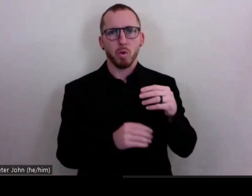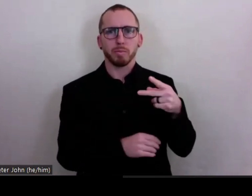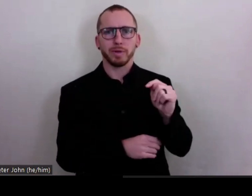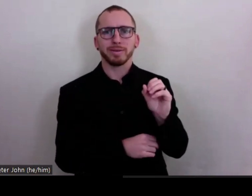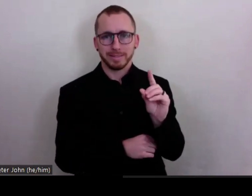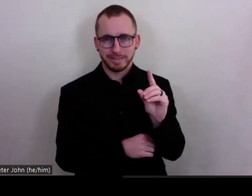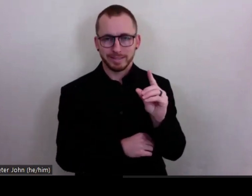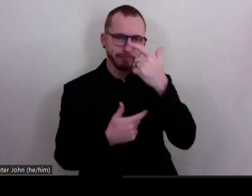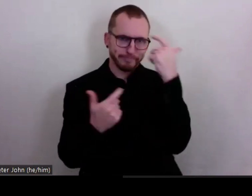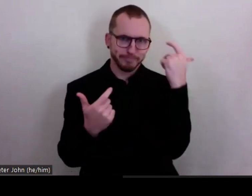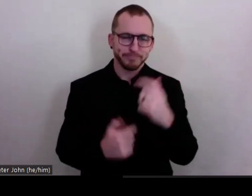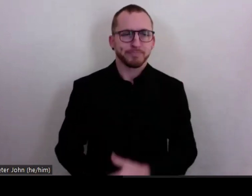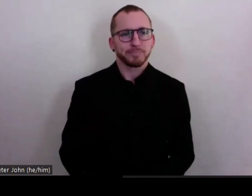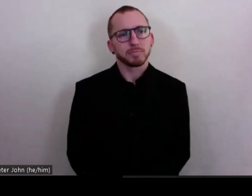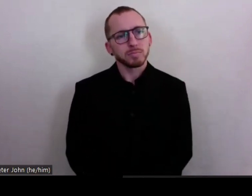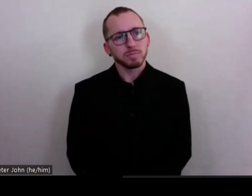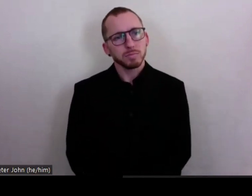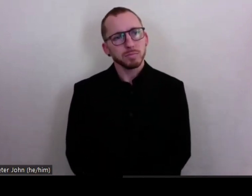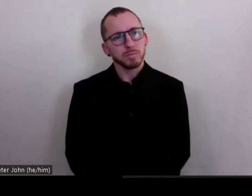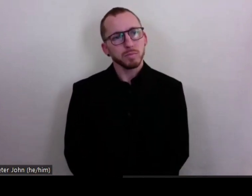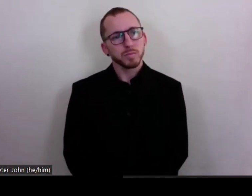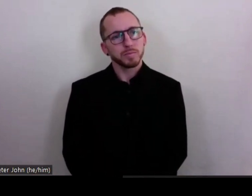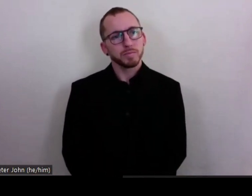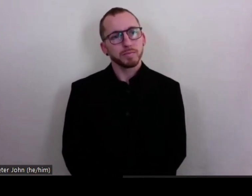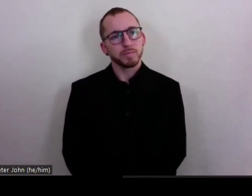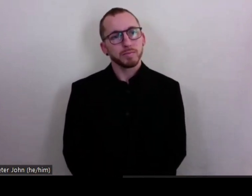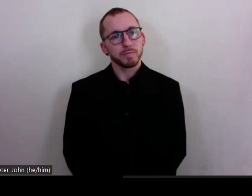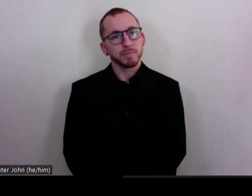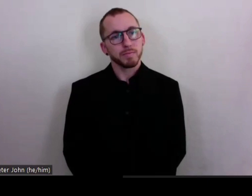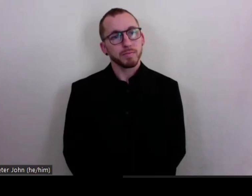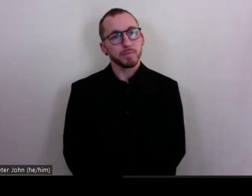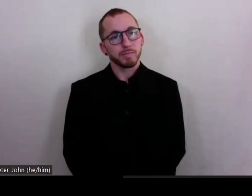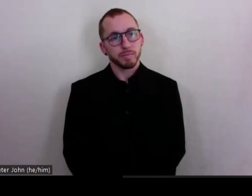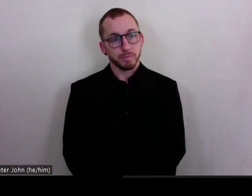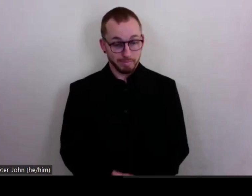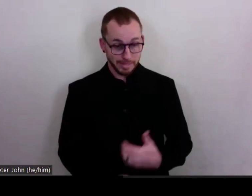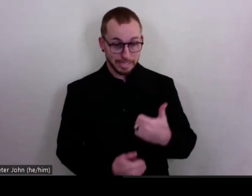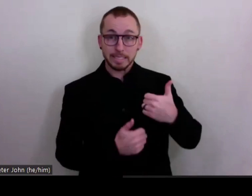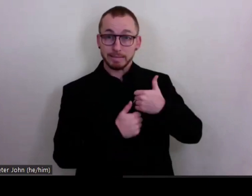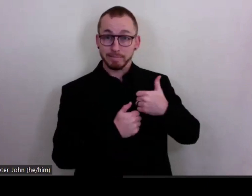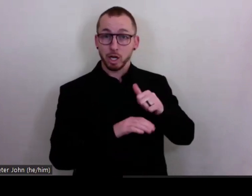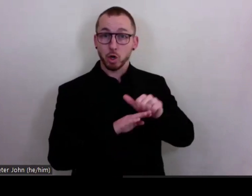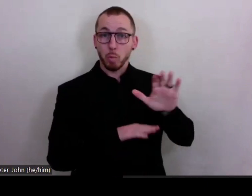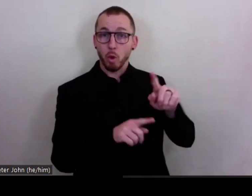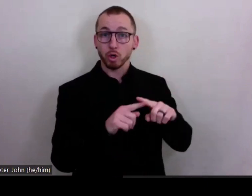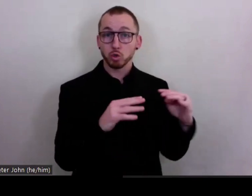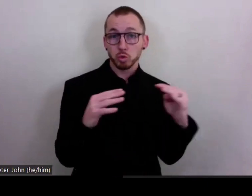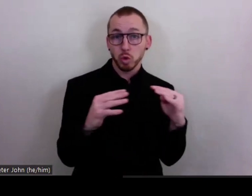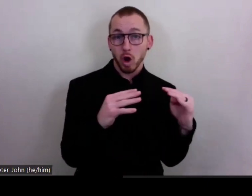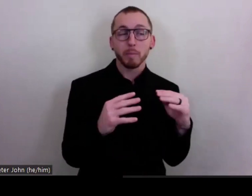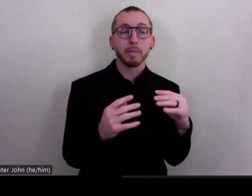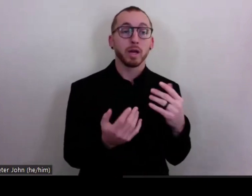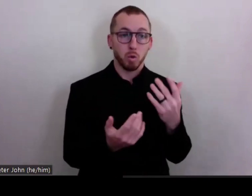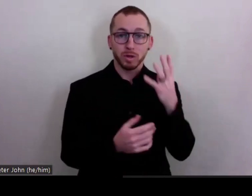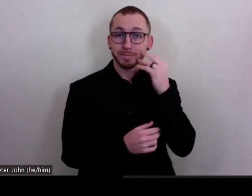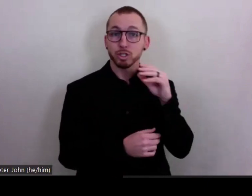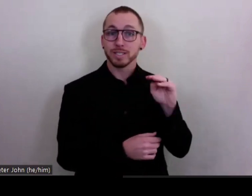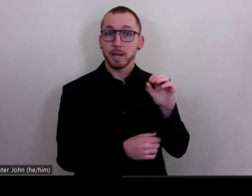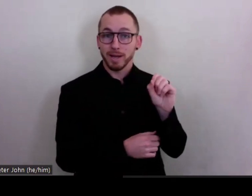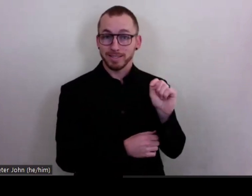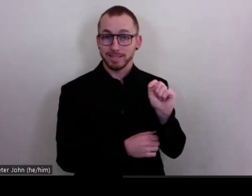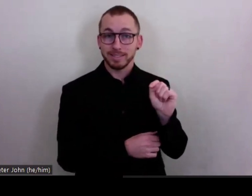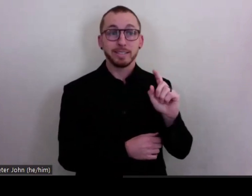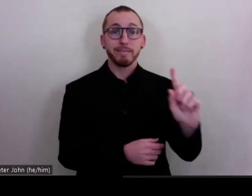we see veterans with combat deployments and or MST in clinics, they come in